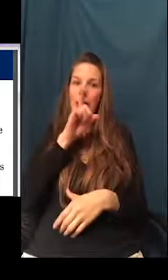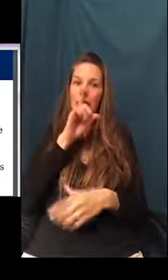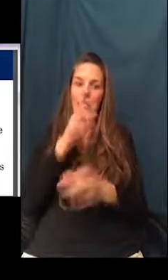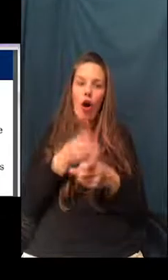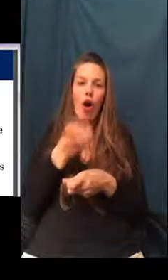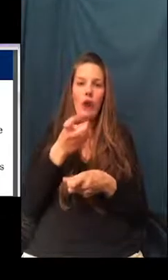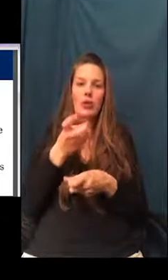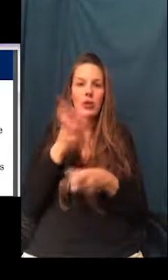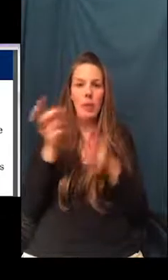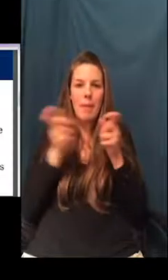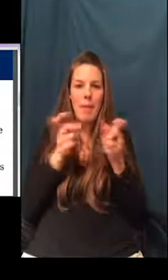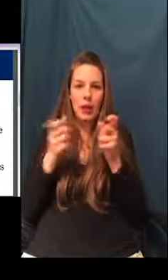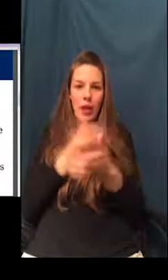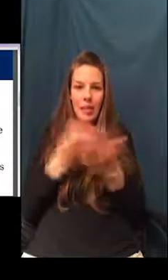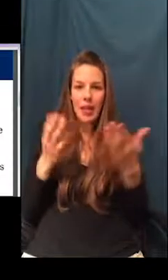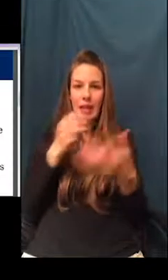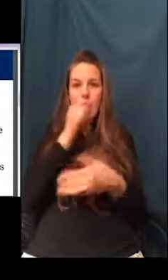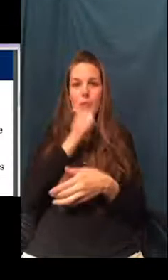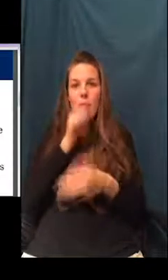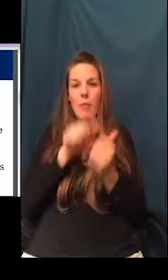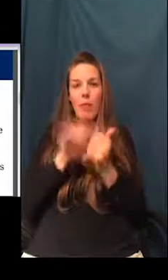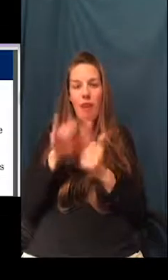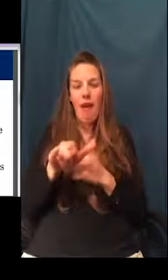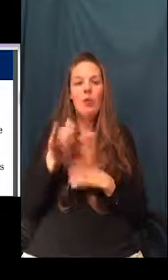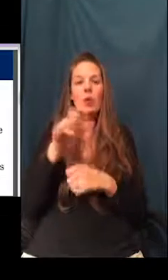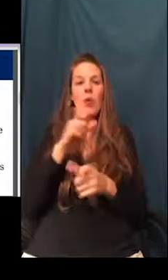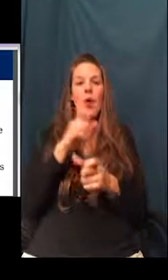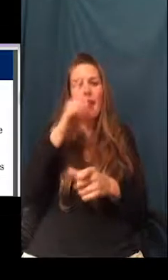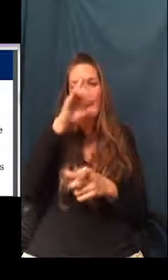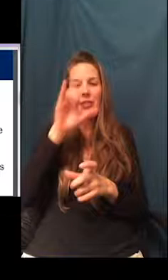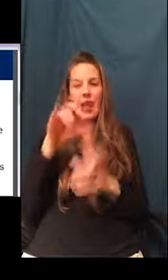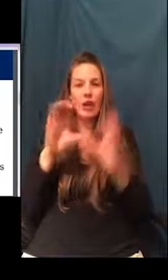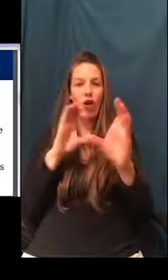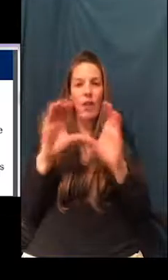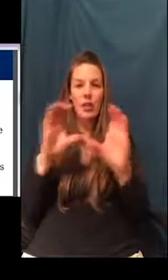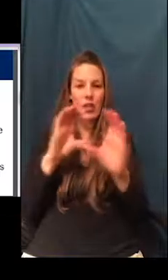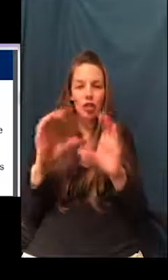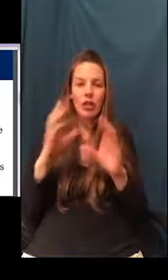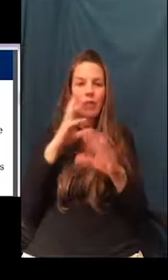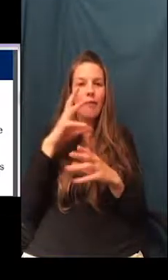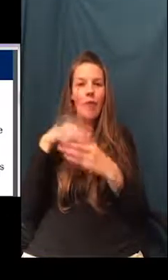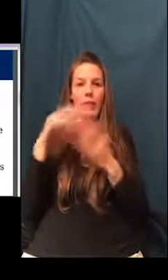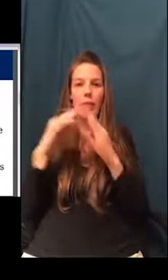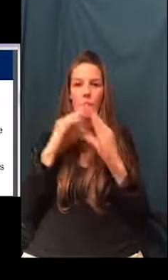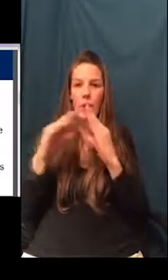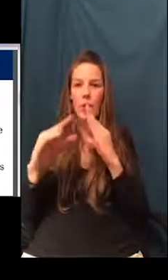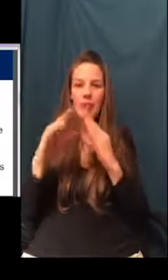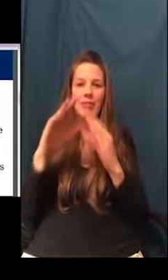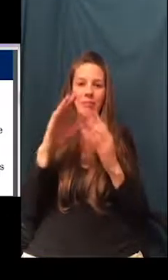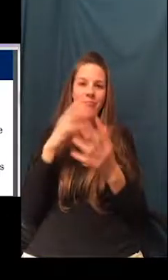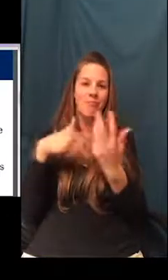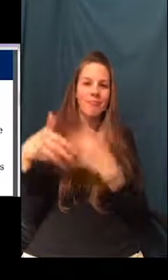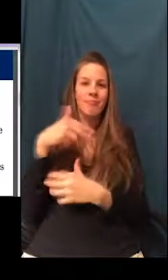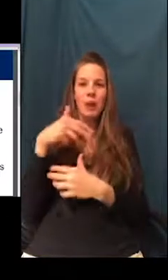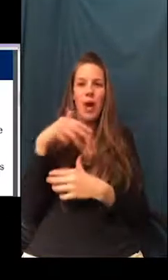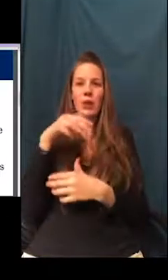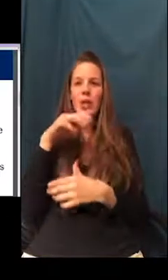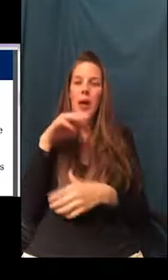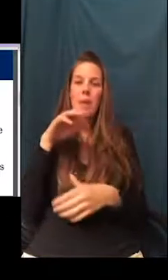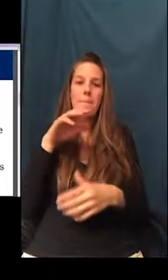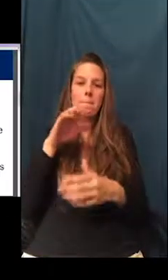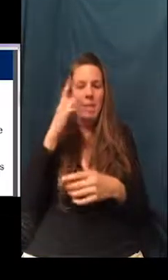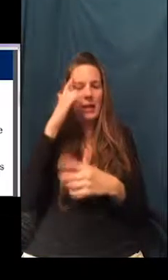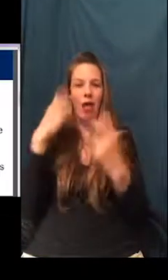really hard to be managing and coping with. So I think that just the conversation in the community around mental health services has